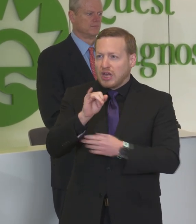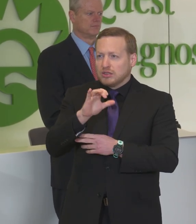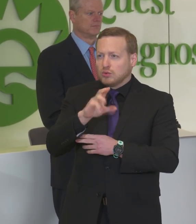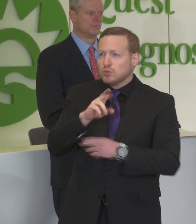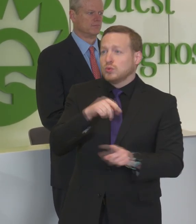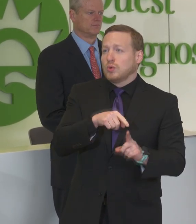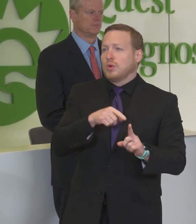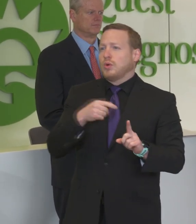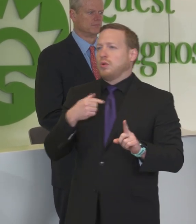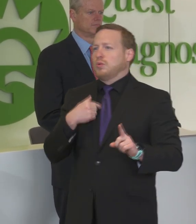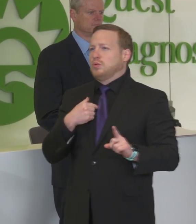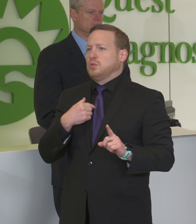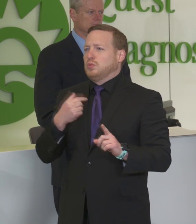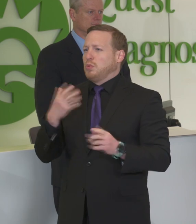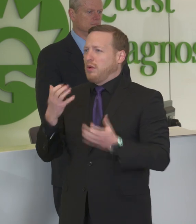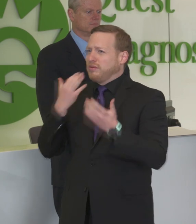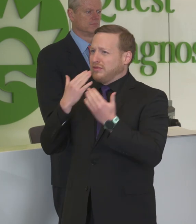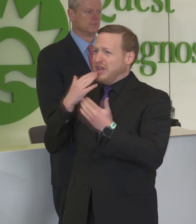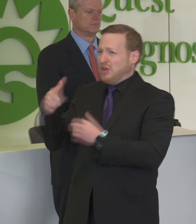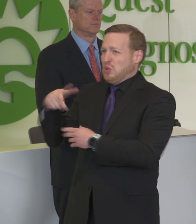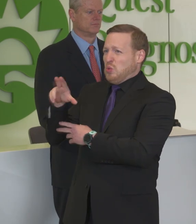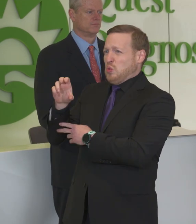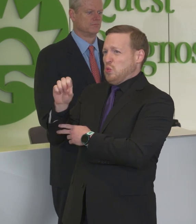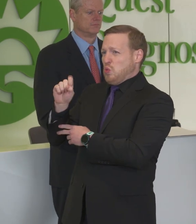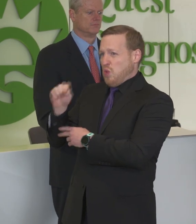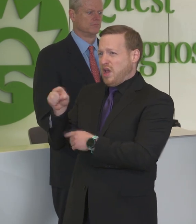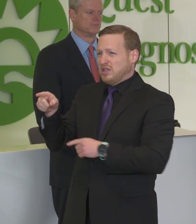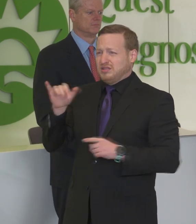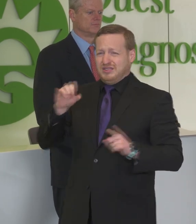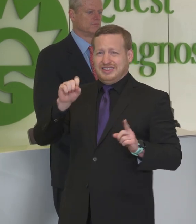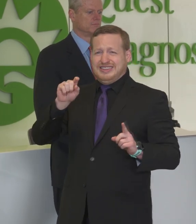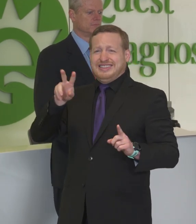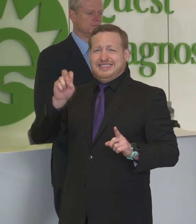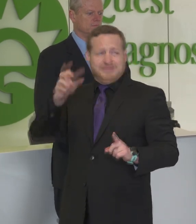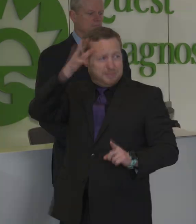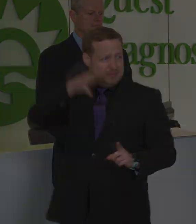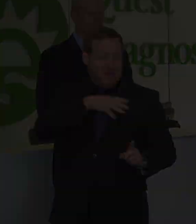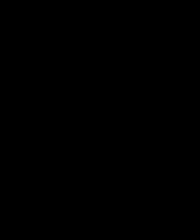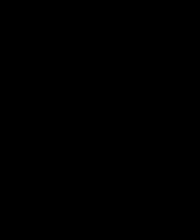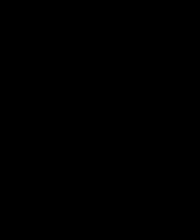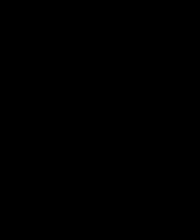tremendous people who are here have really stepped up to help in the COVID-19 process.